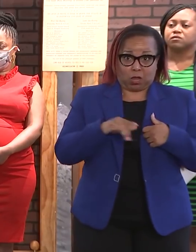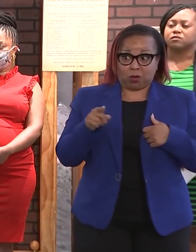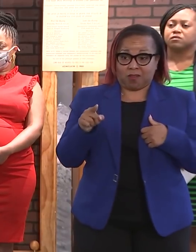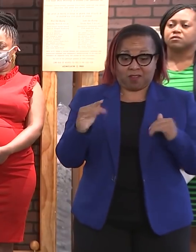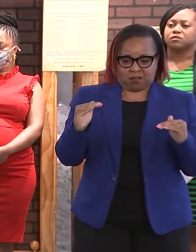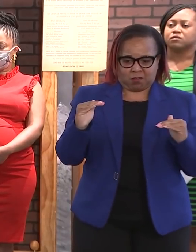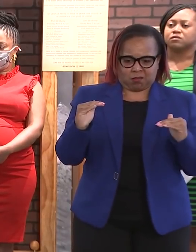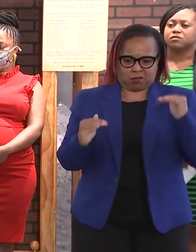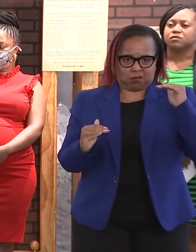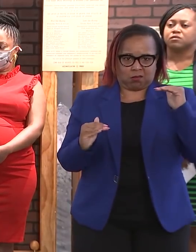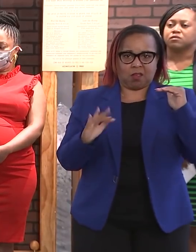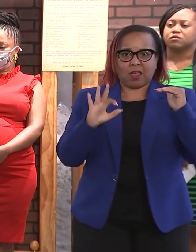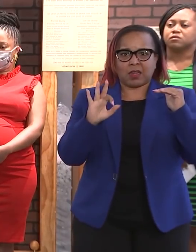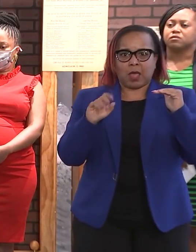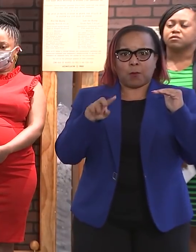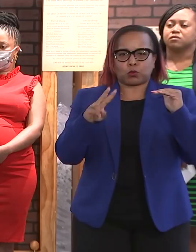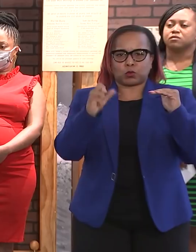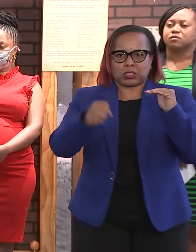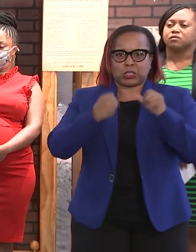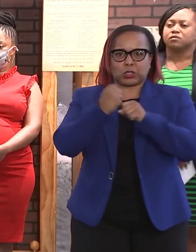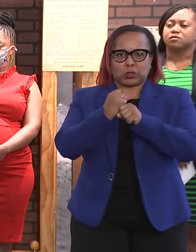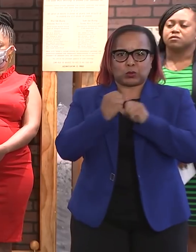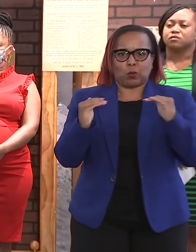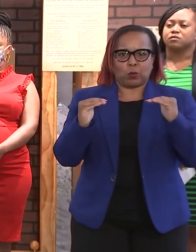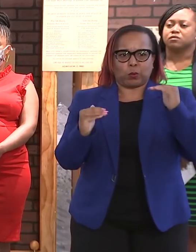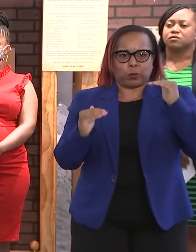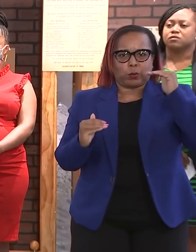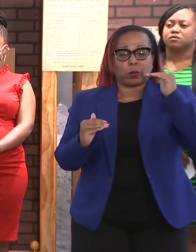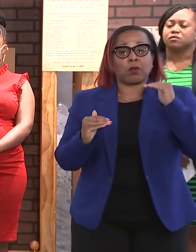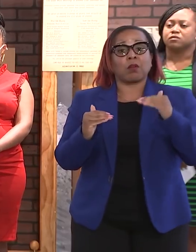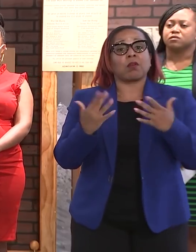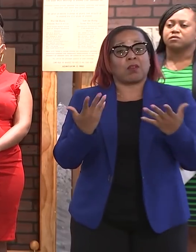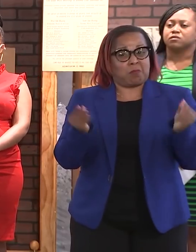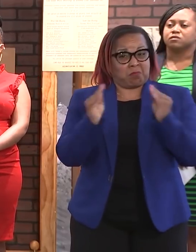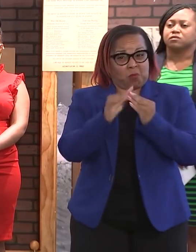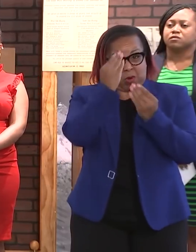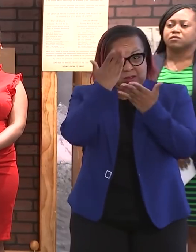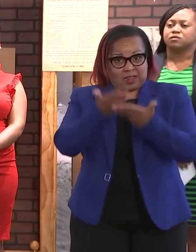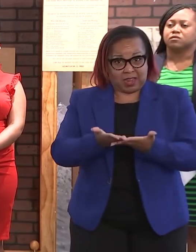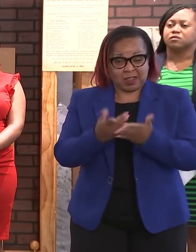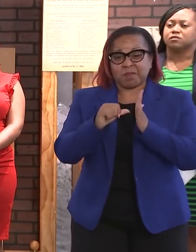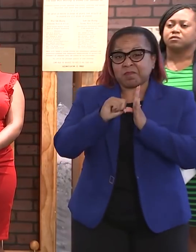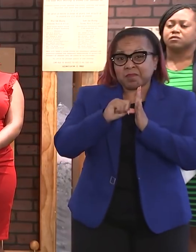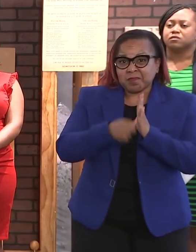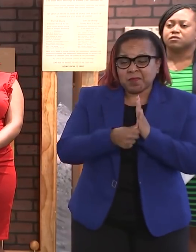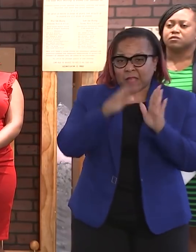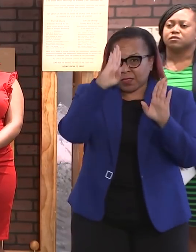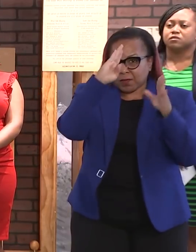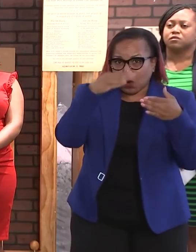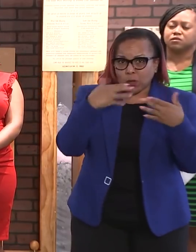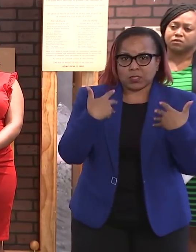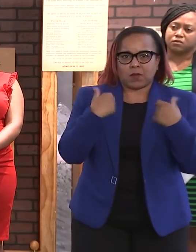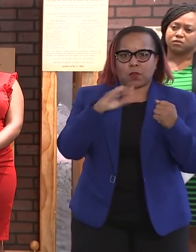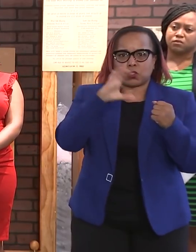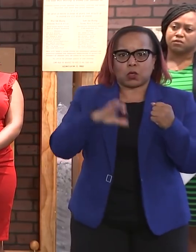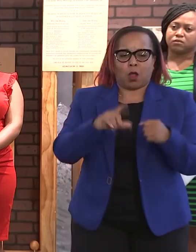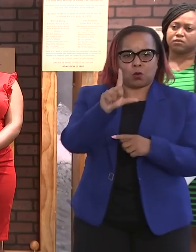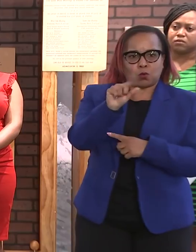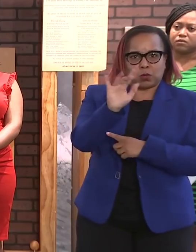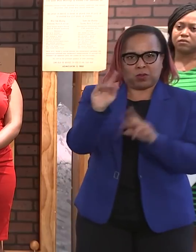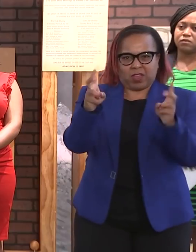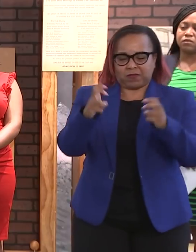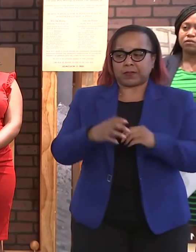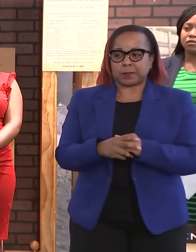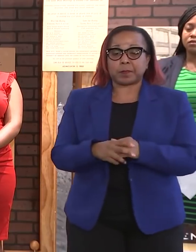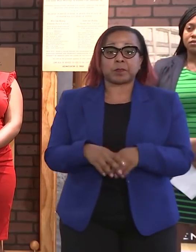is 9.2 years and rising. And here's some more data highlighting the focus of Healthy Chicago